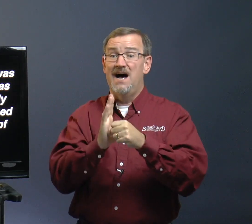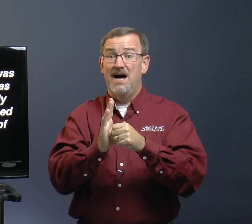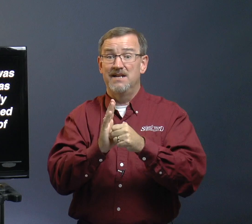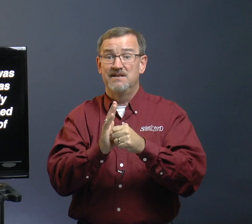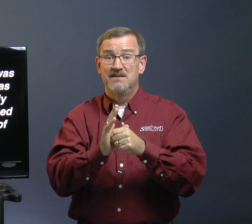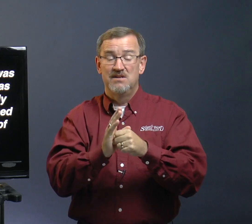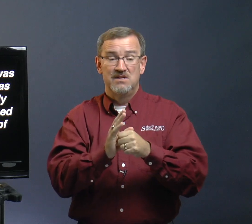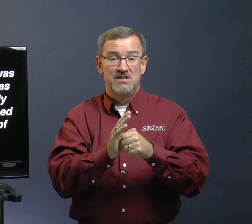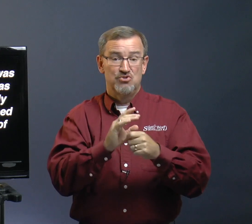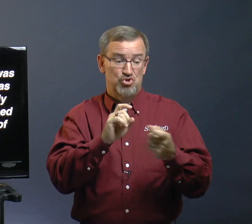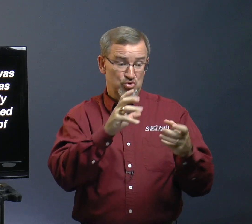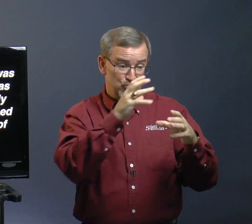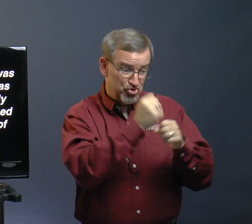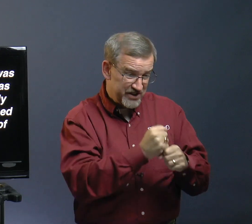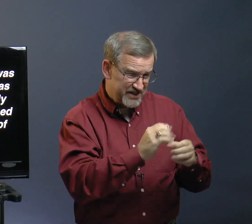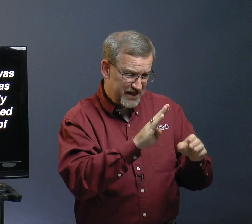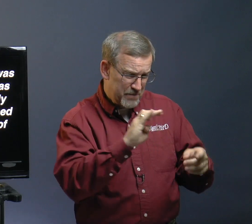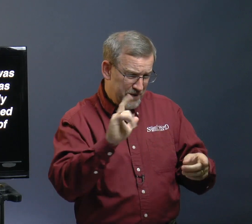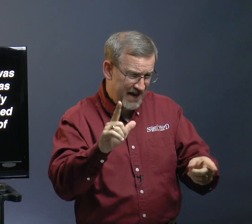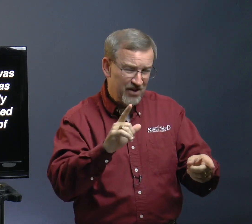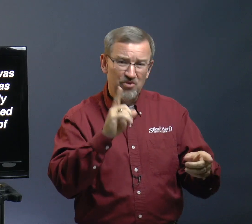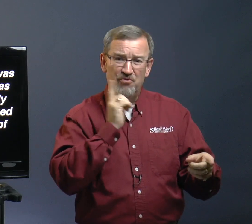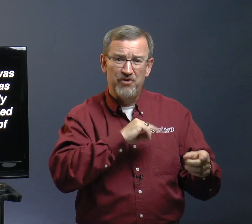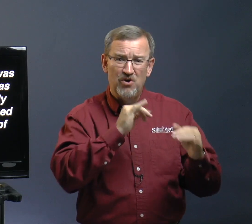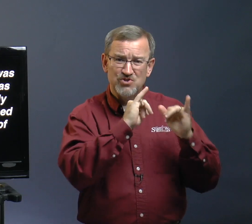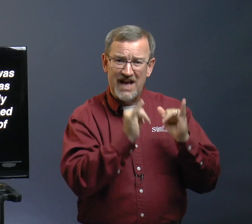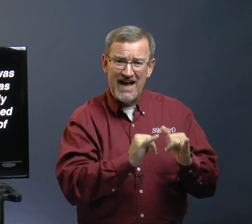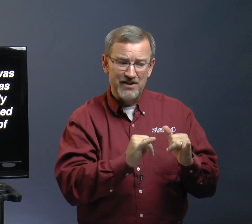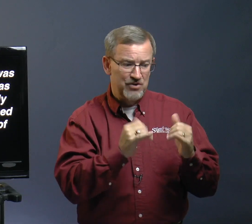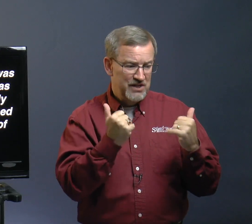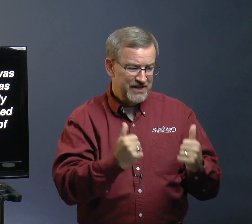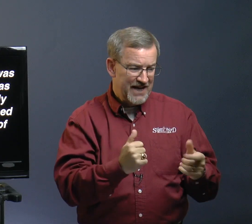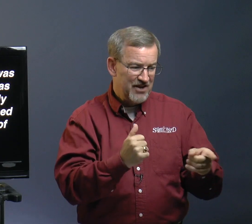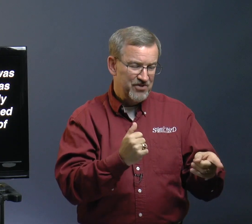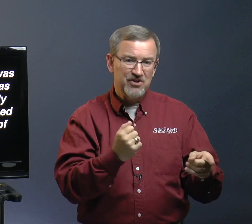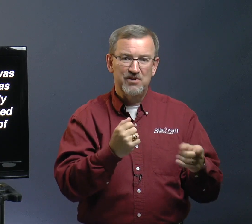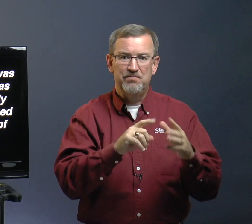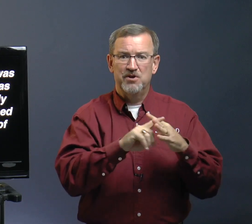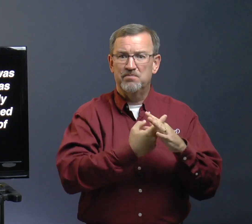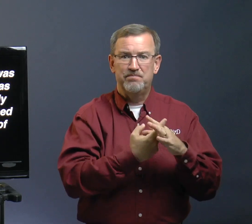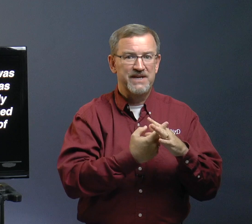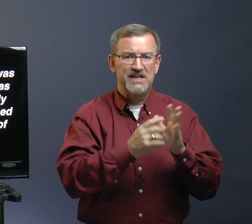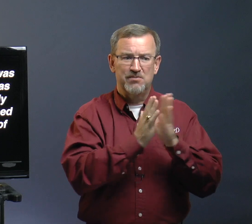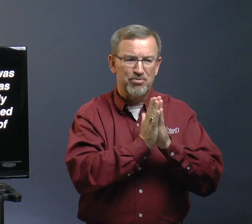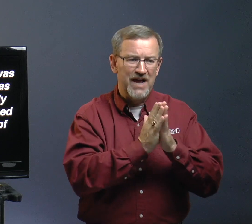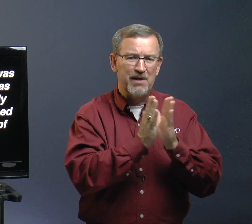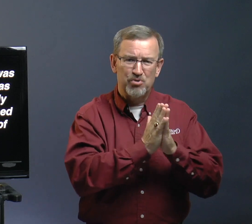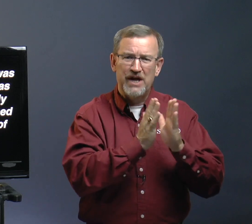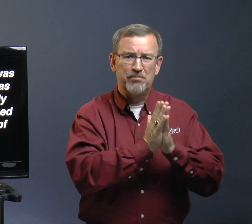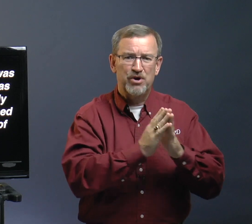God to trusting Baal, the false idol, now they're begin to pray and pray and pray